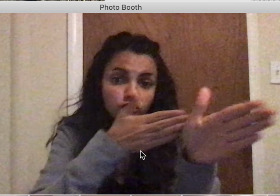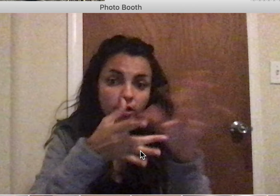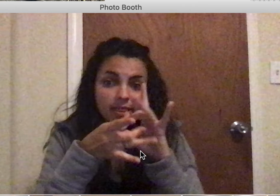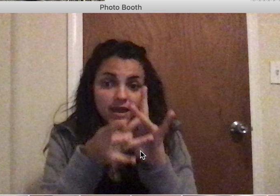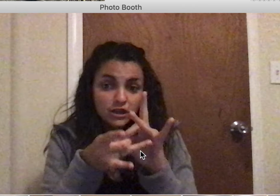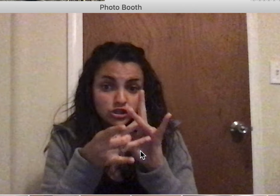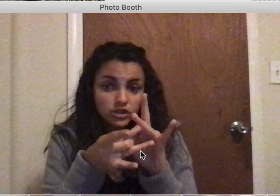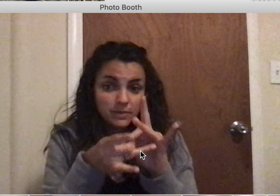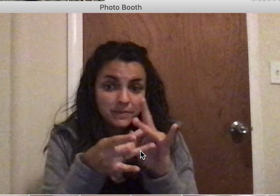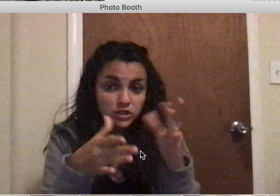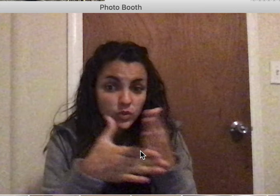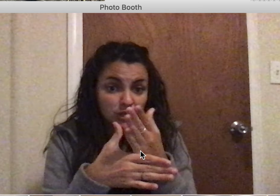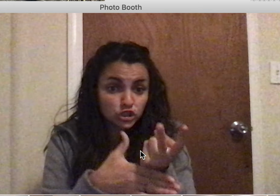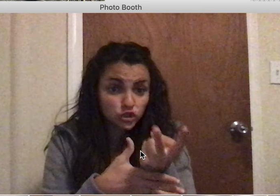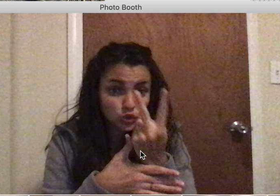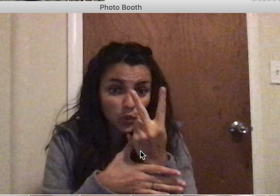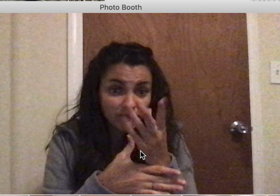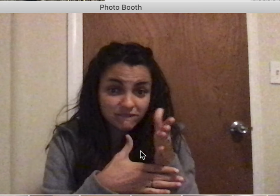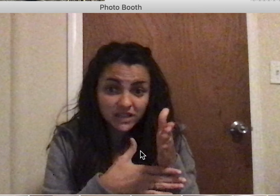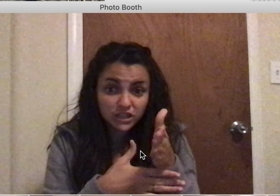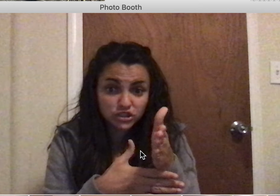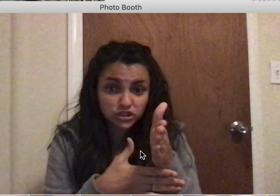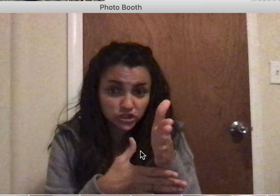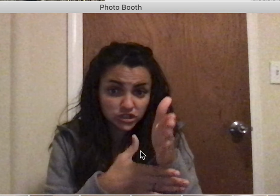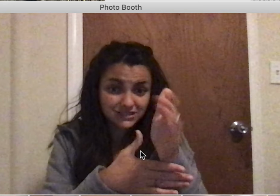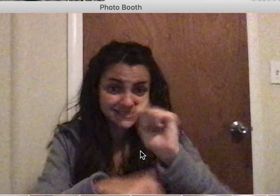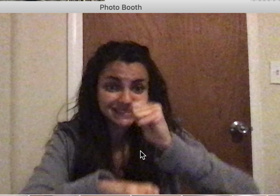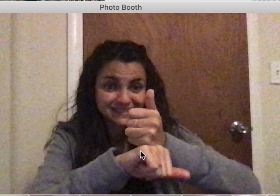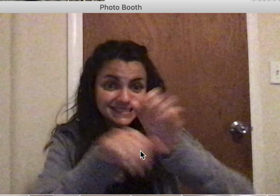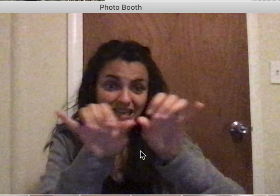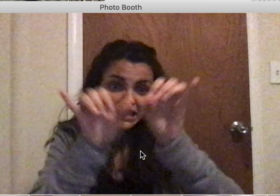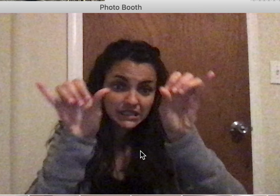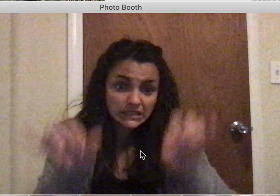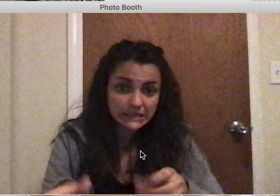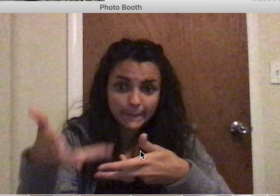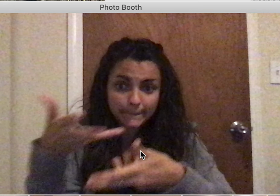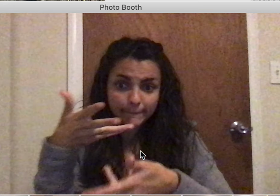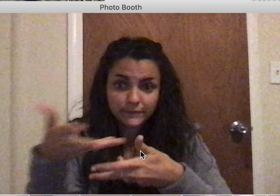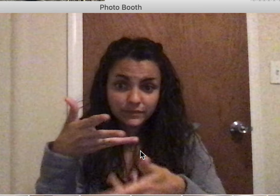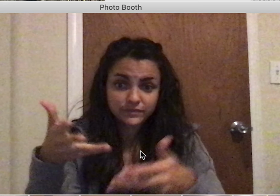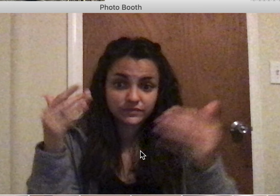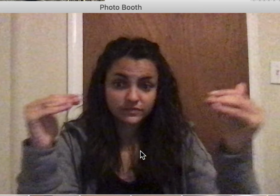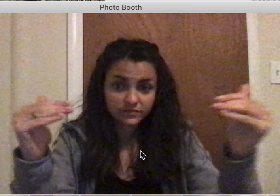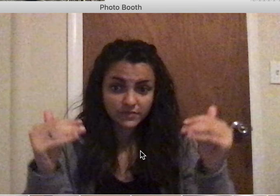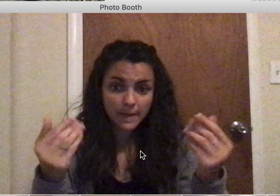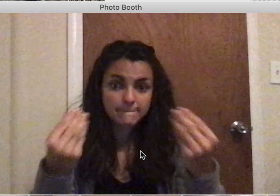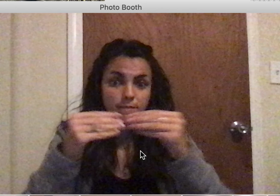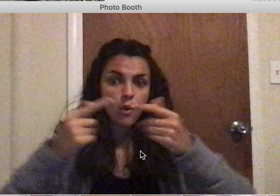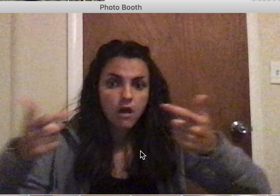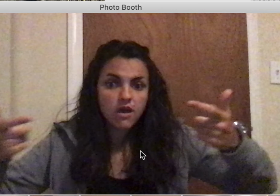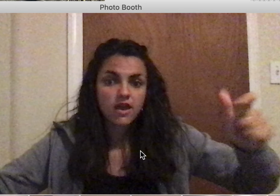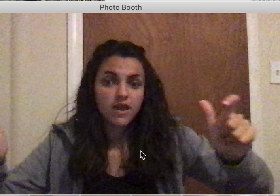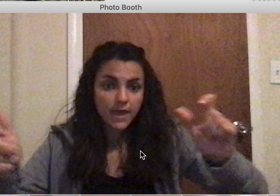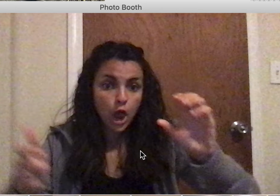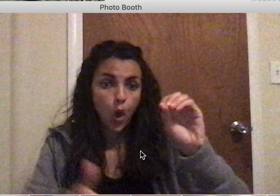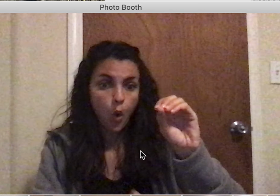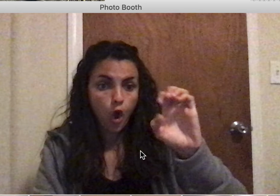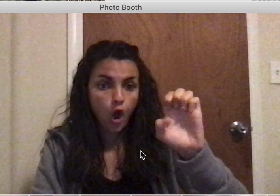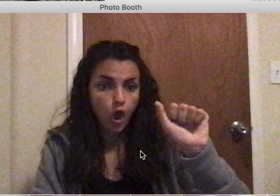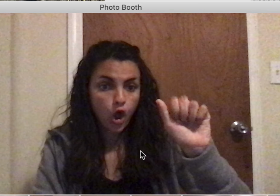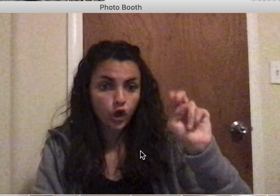a larger scale system. And then even bigger, for an oceanographer, the system might consist of the